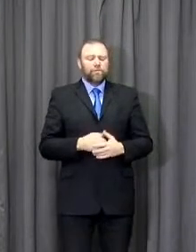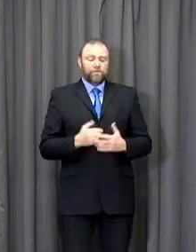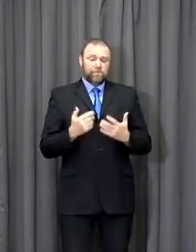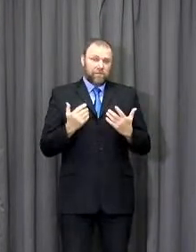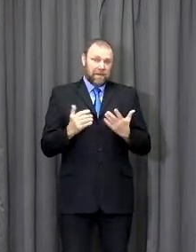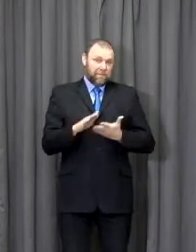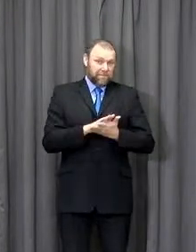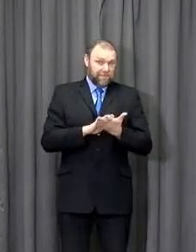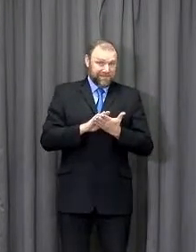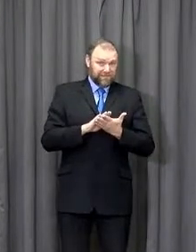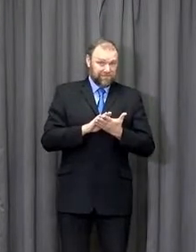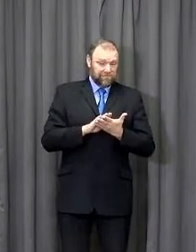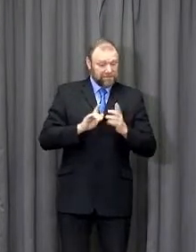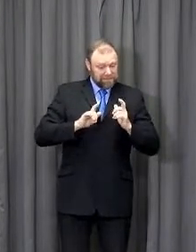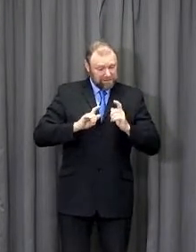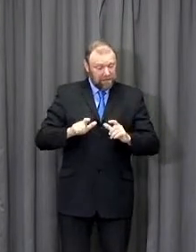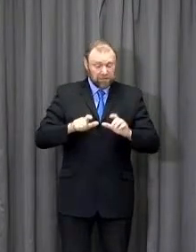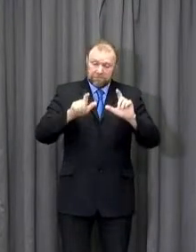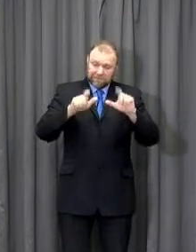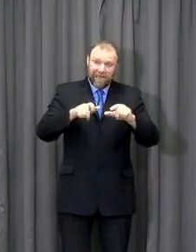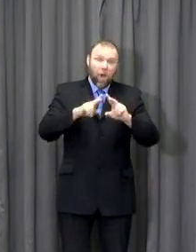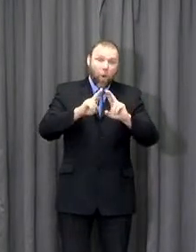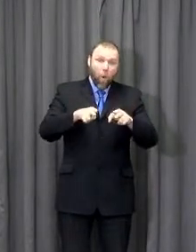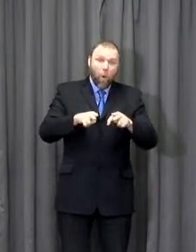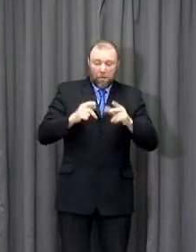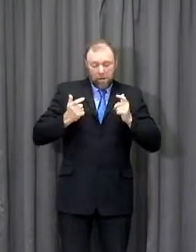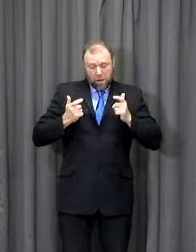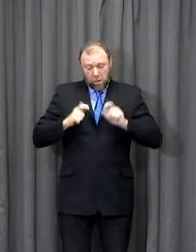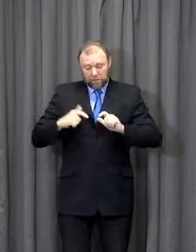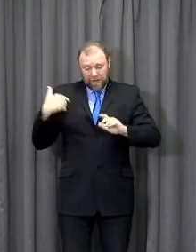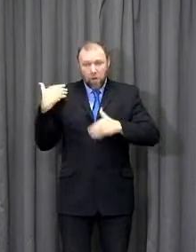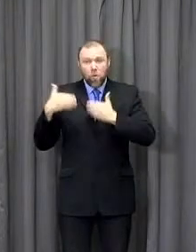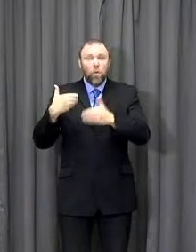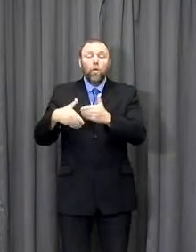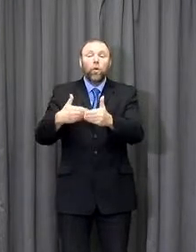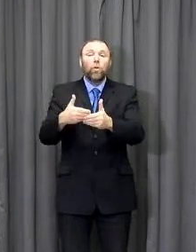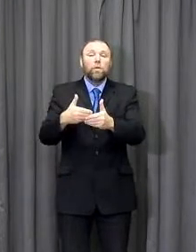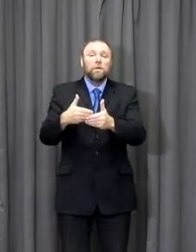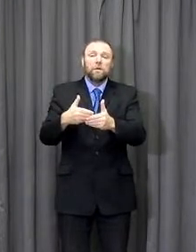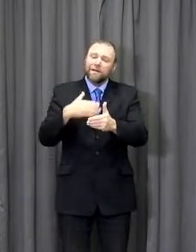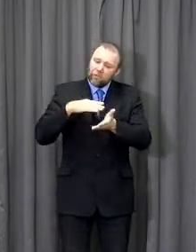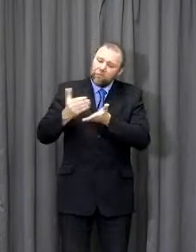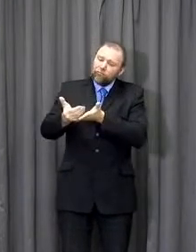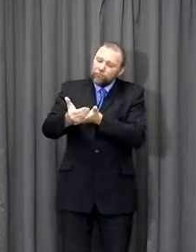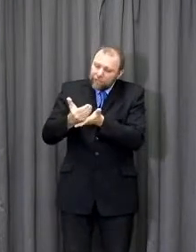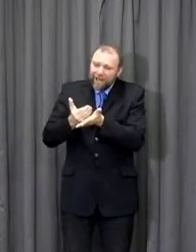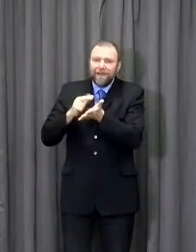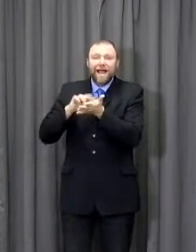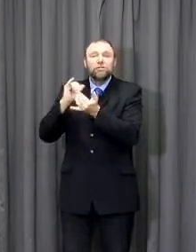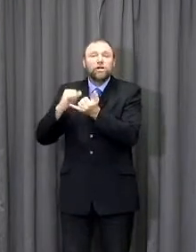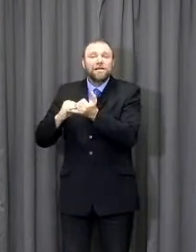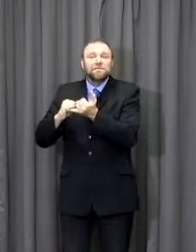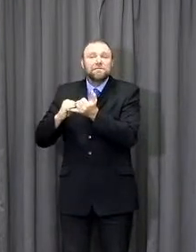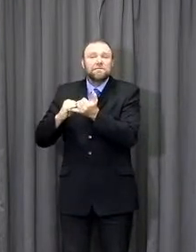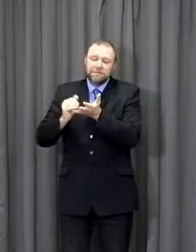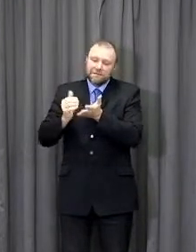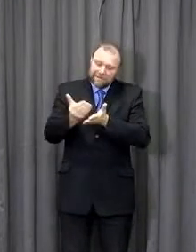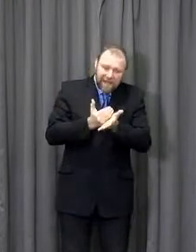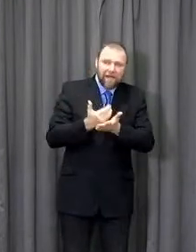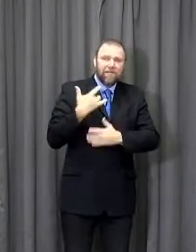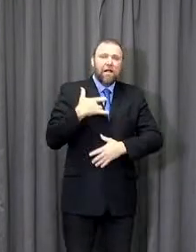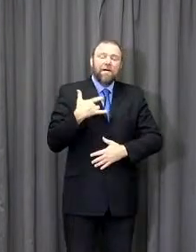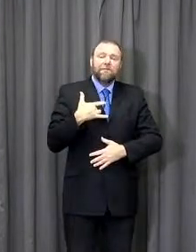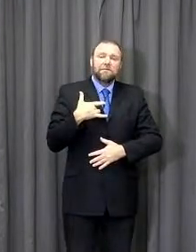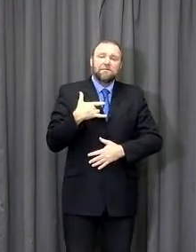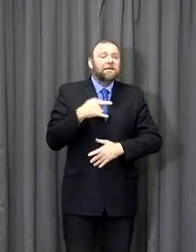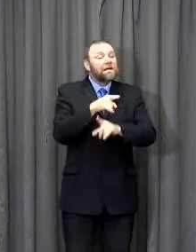I'm afraid that means that we should all be staying home. Lockdown continues. We need to protect the NHS and we need to save people's lives. If we do